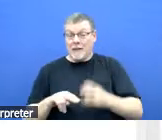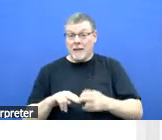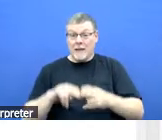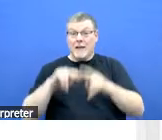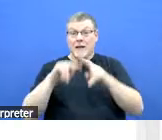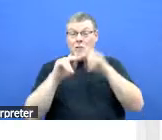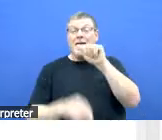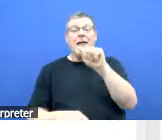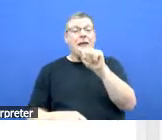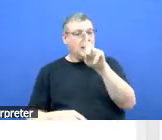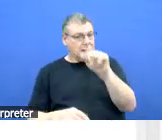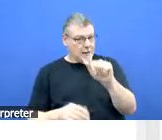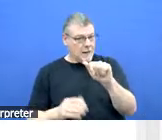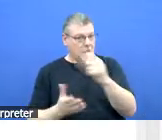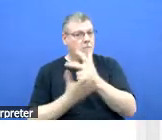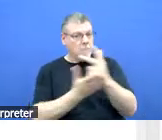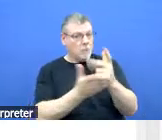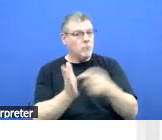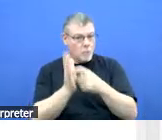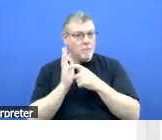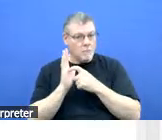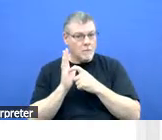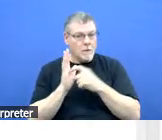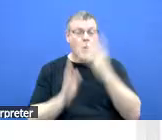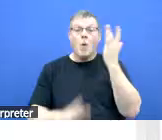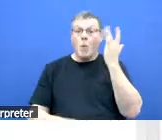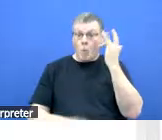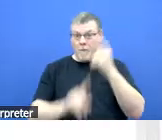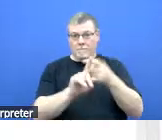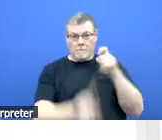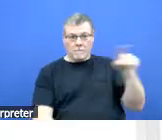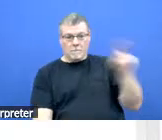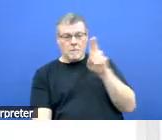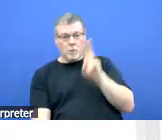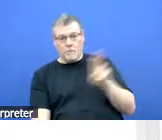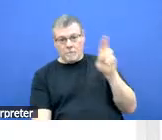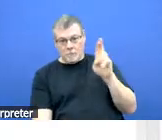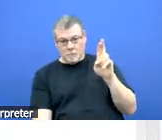in ADA parking requirements driven by the university